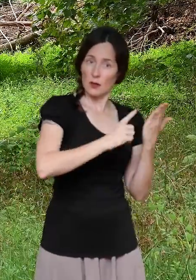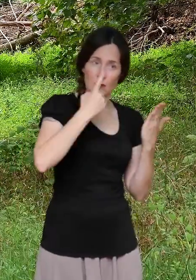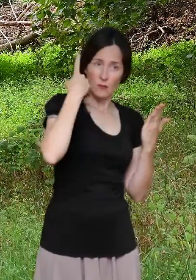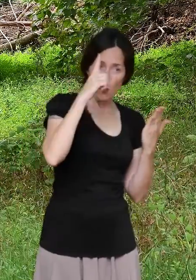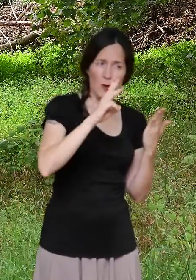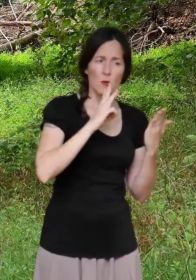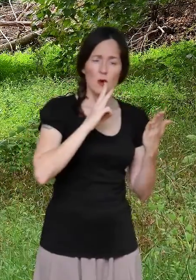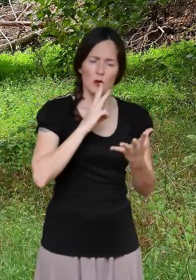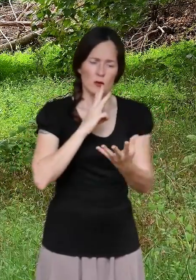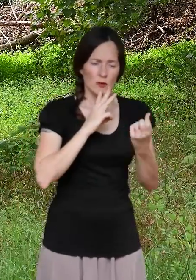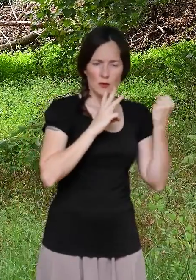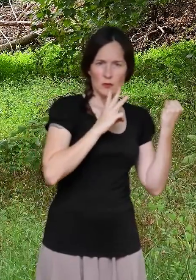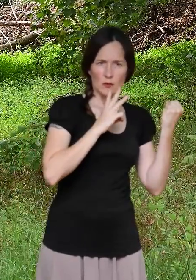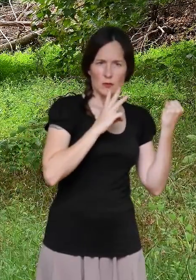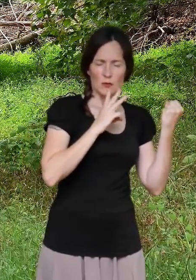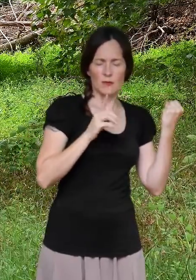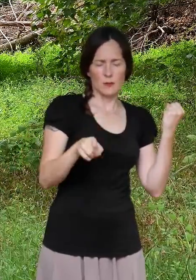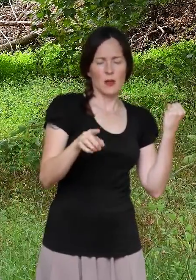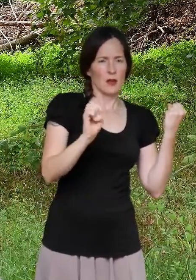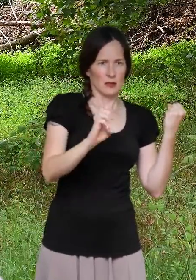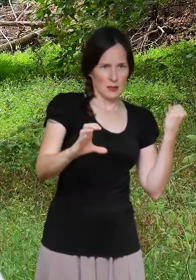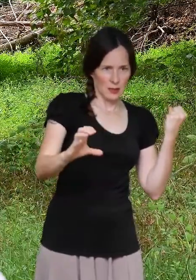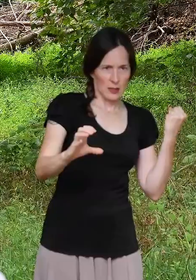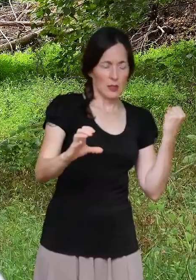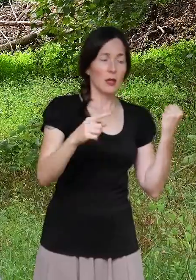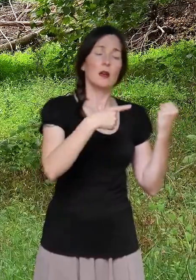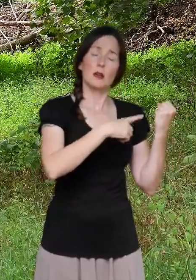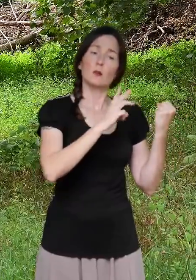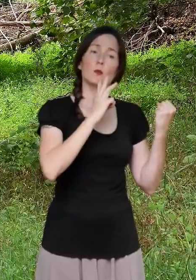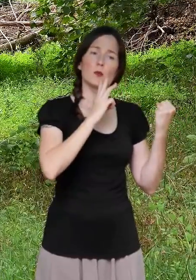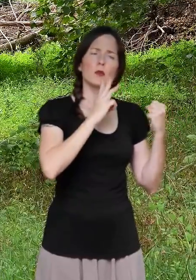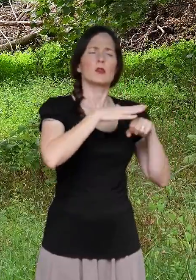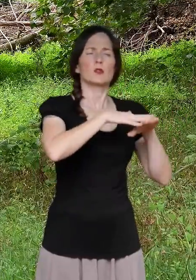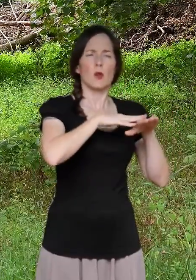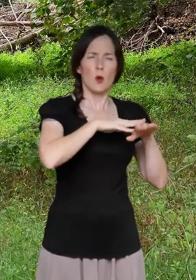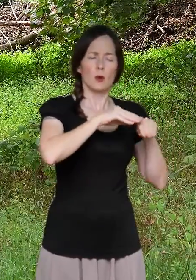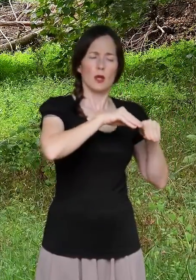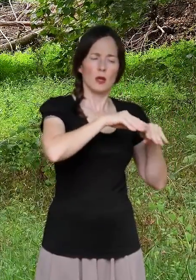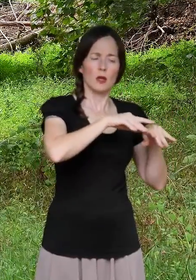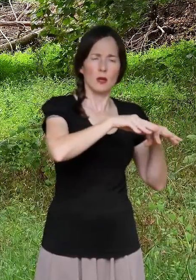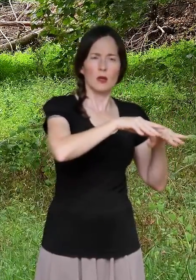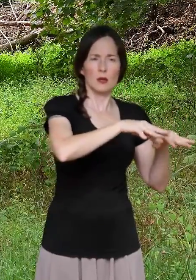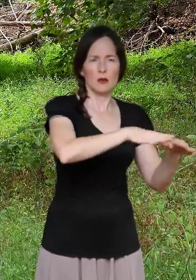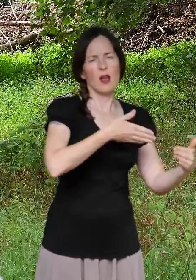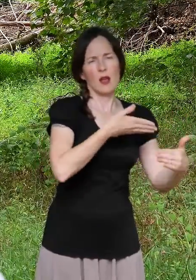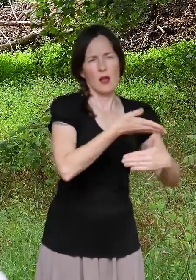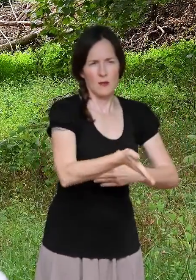from historic Ellicott City and release it slowly once the danger has passed.